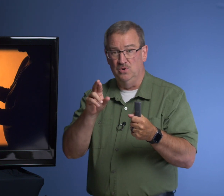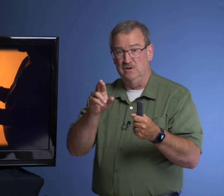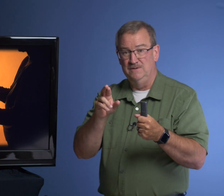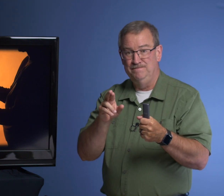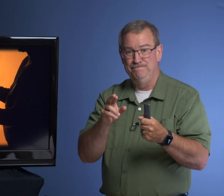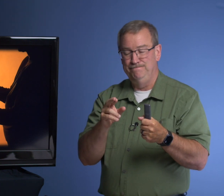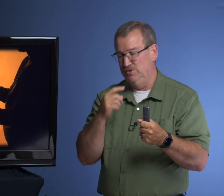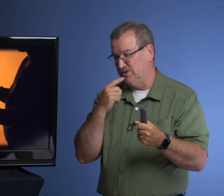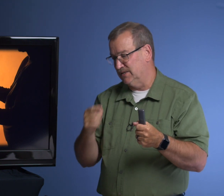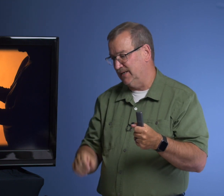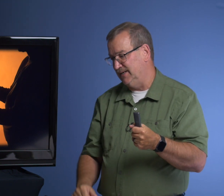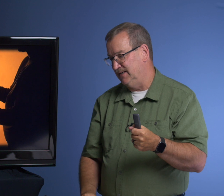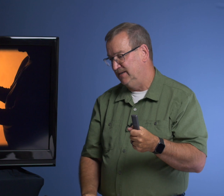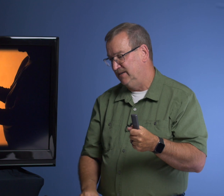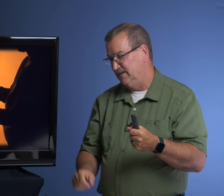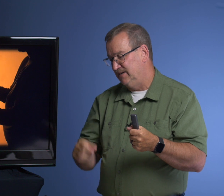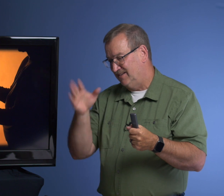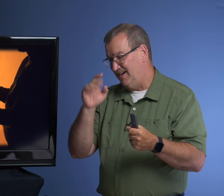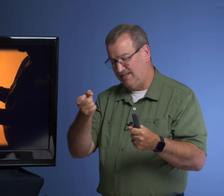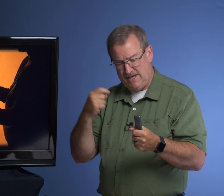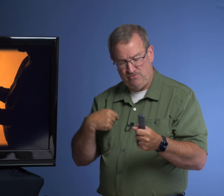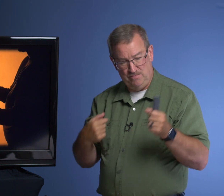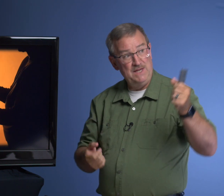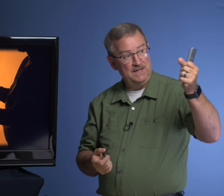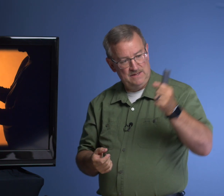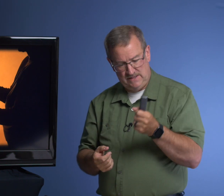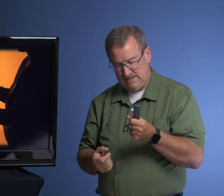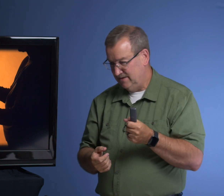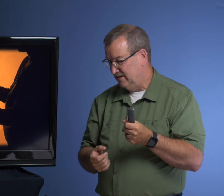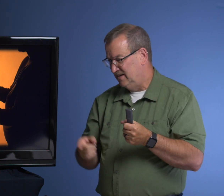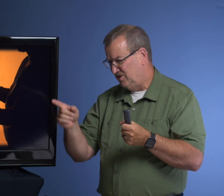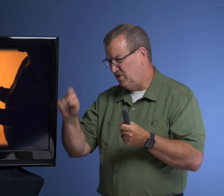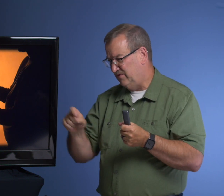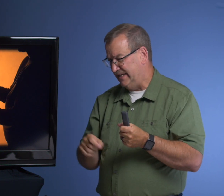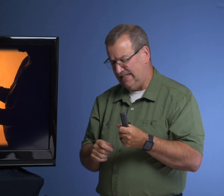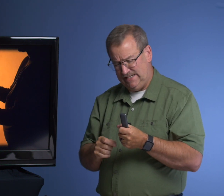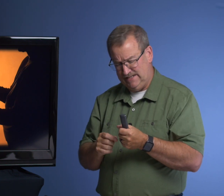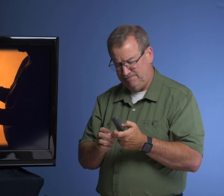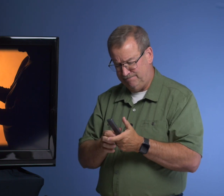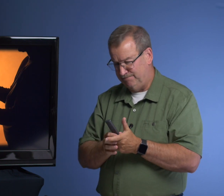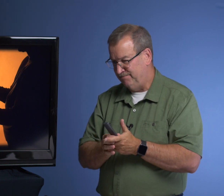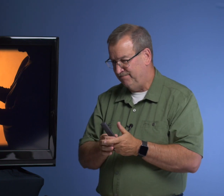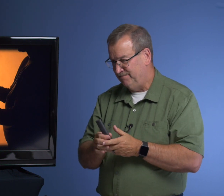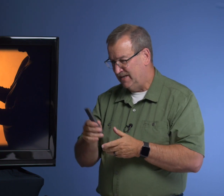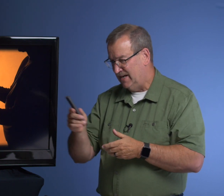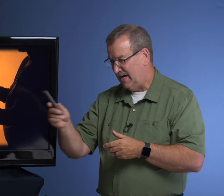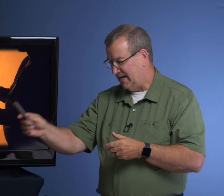or you can say, God gave to me, you have a need, I